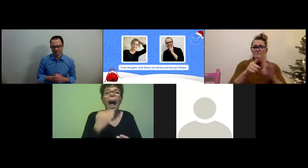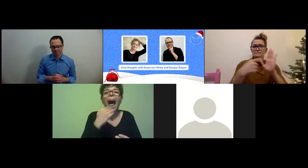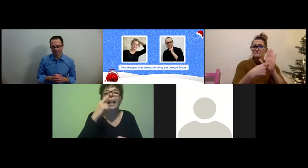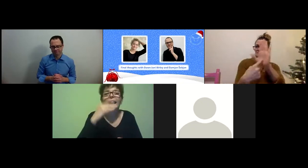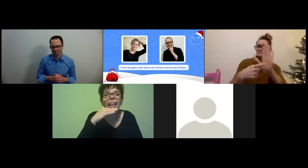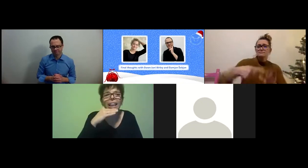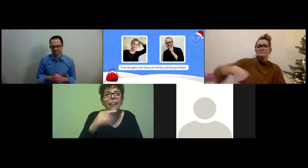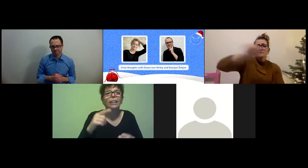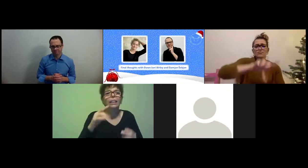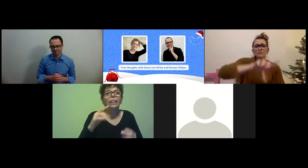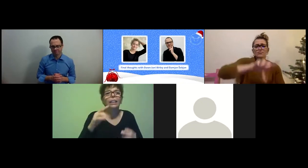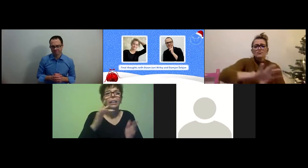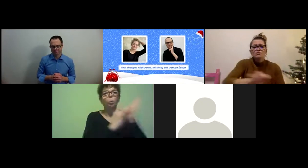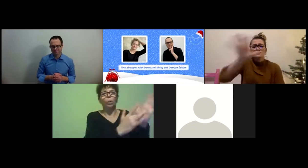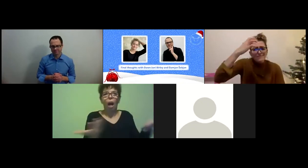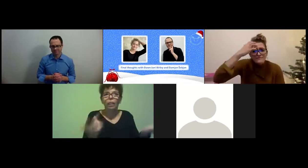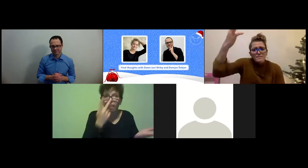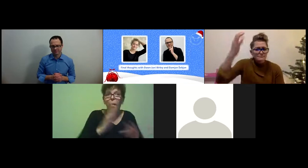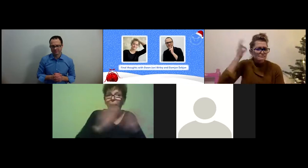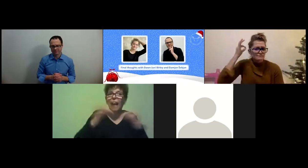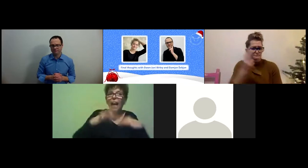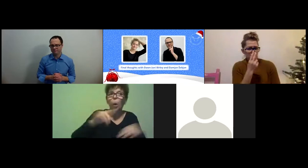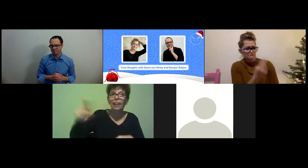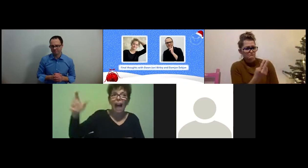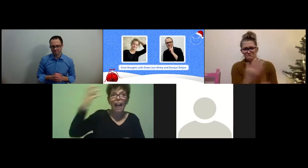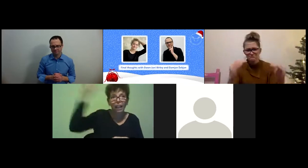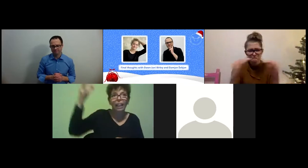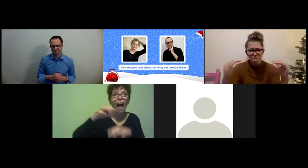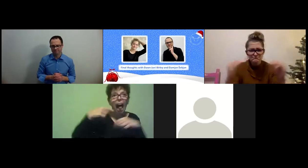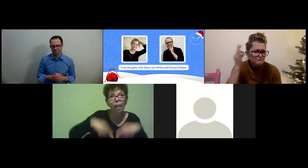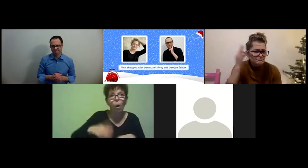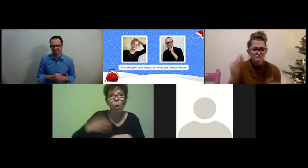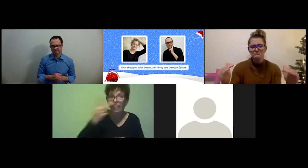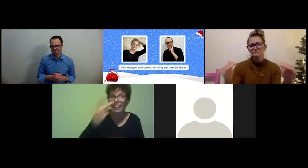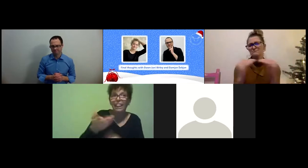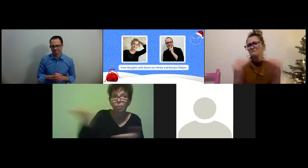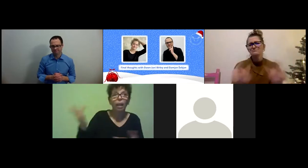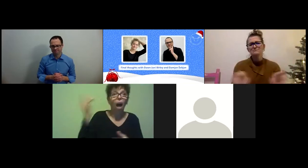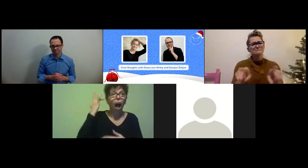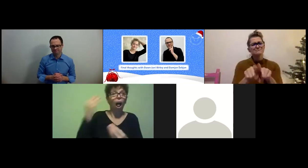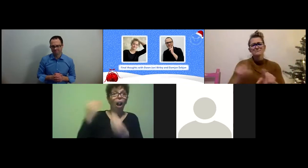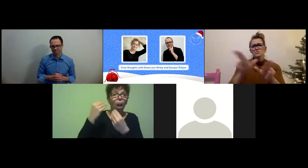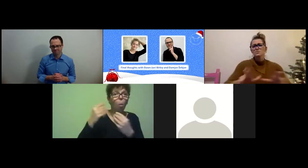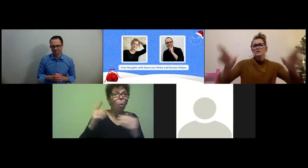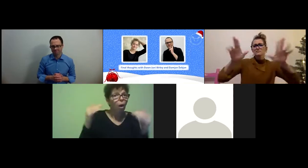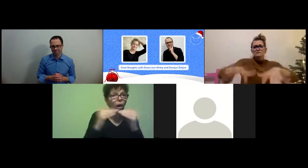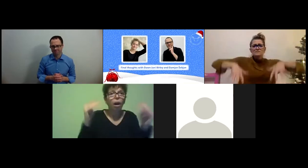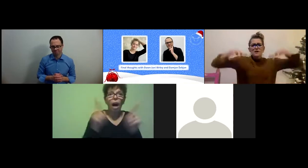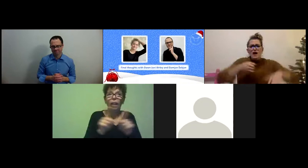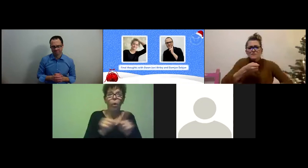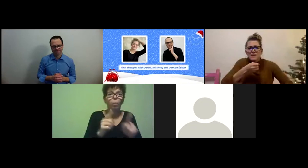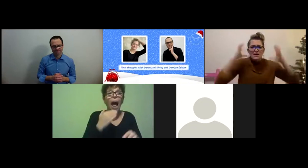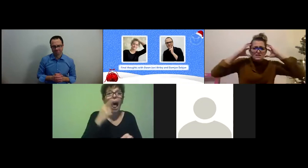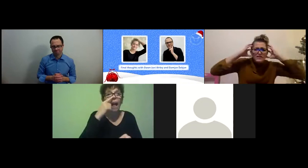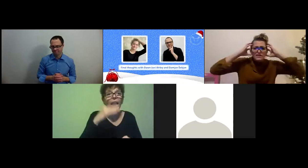what's possible. So hopefully this will be a model. And where countries also, national countries